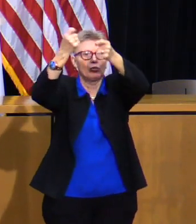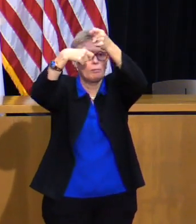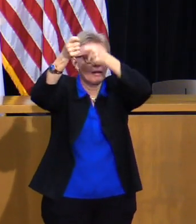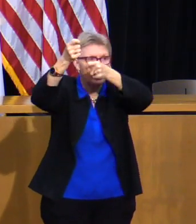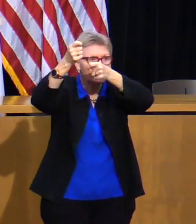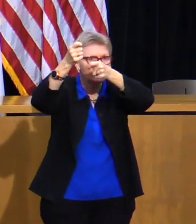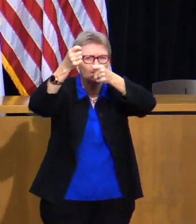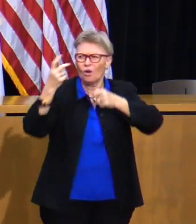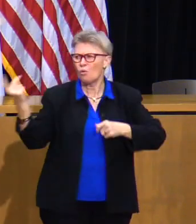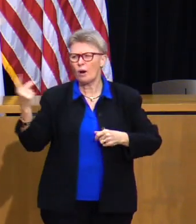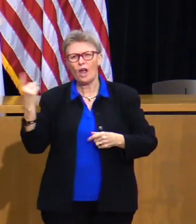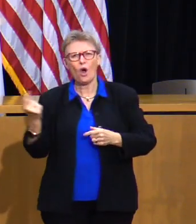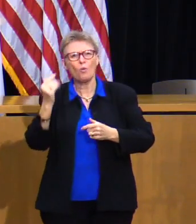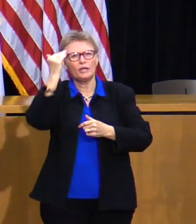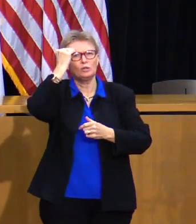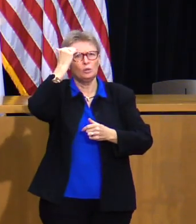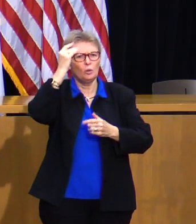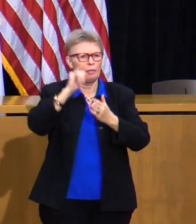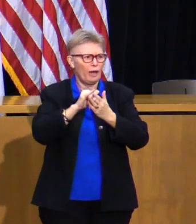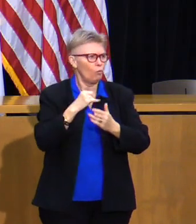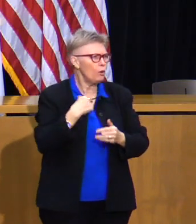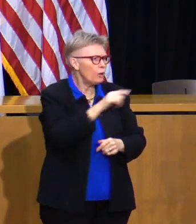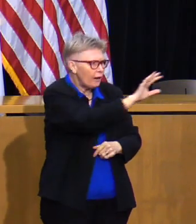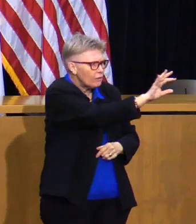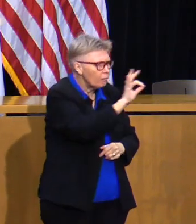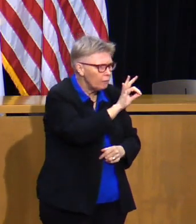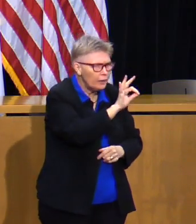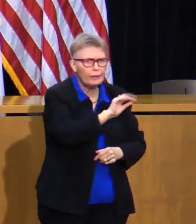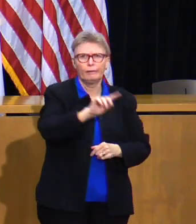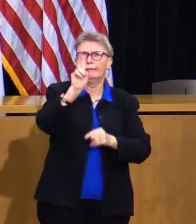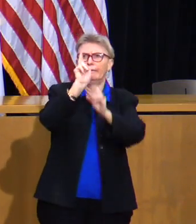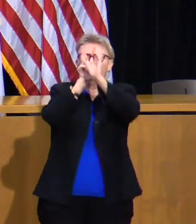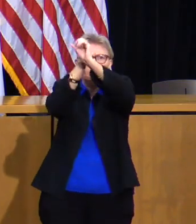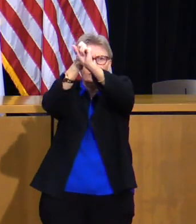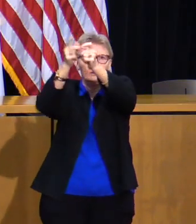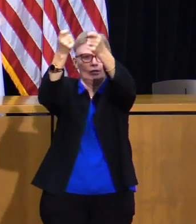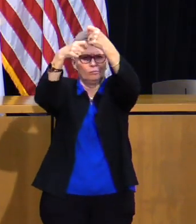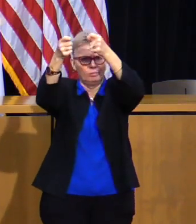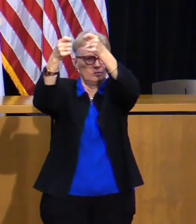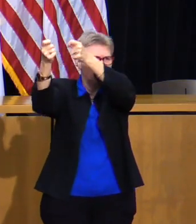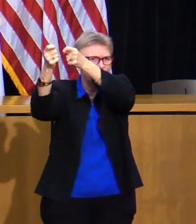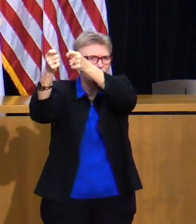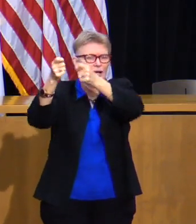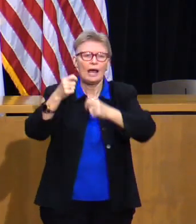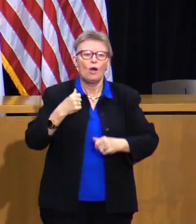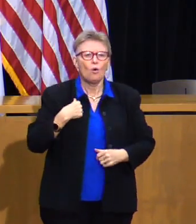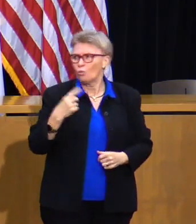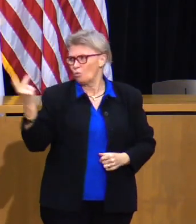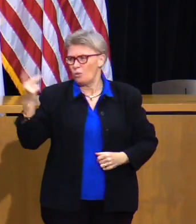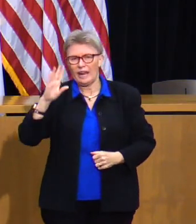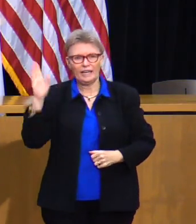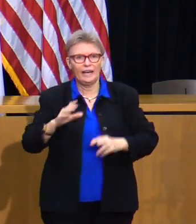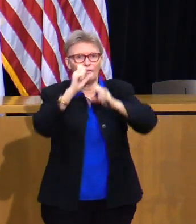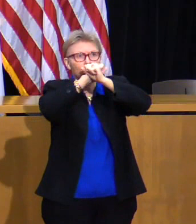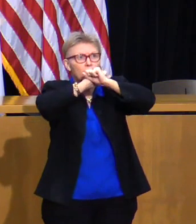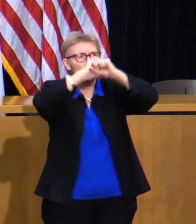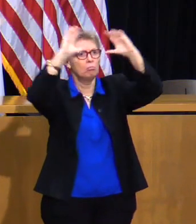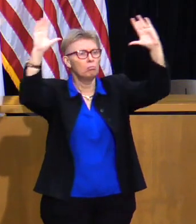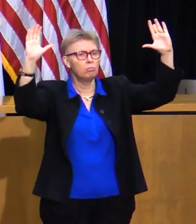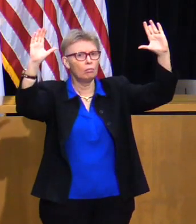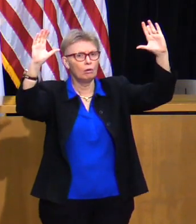I don't think either one of us ever imagined that some twists of fate would result in the opportunity we would have